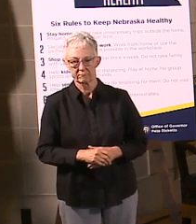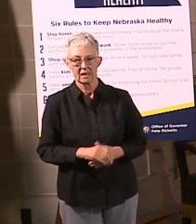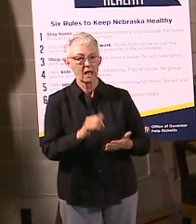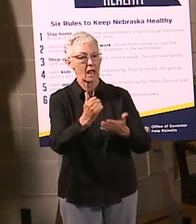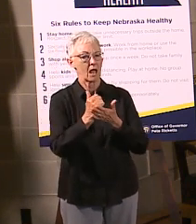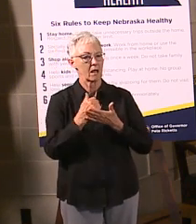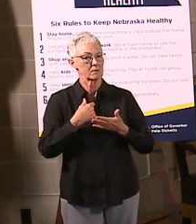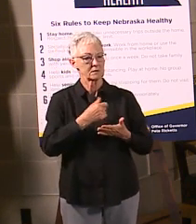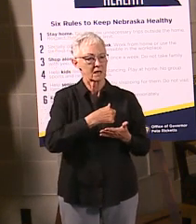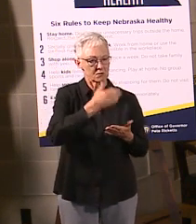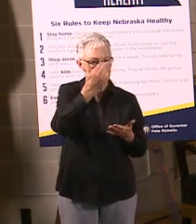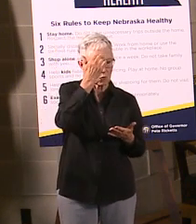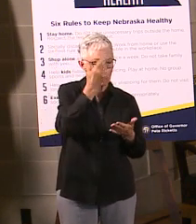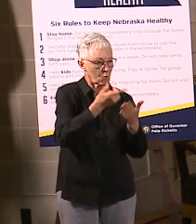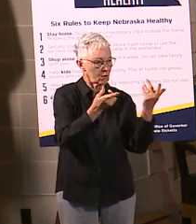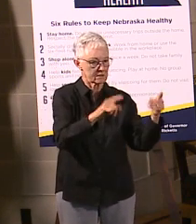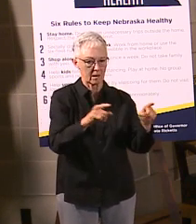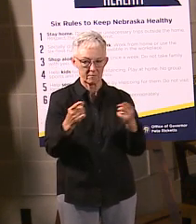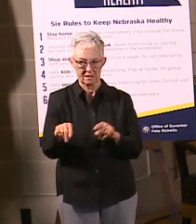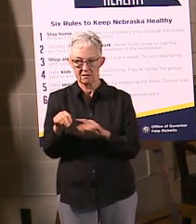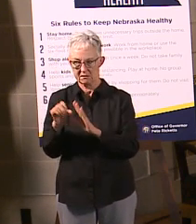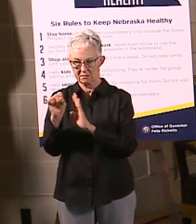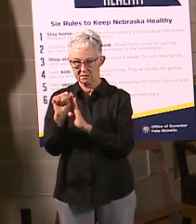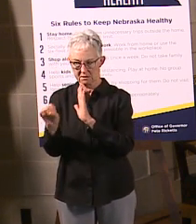done. This is how we're going to schedule people to get testing.